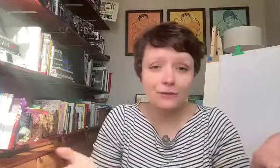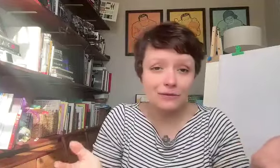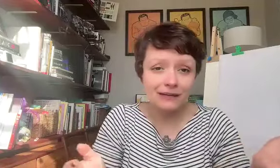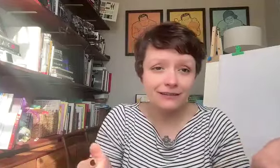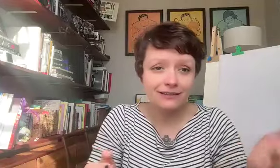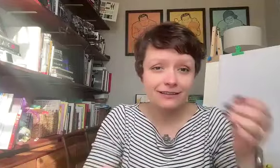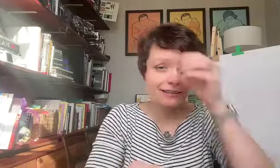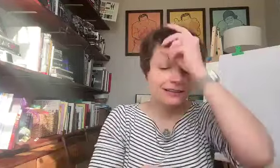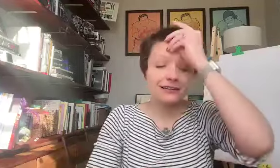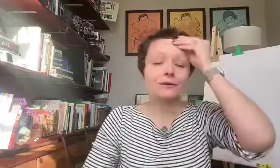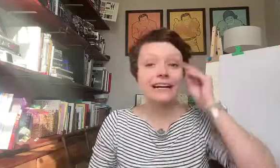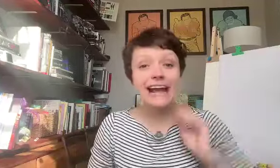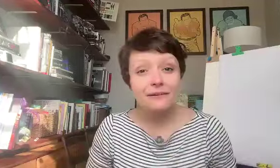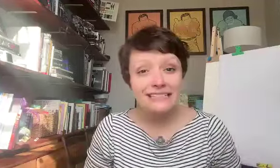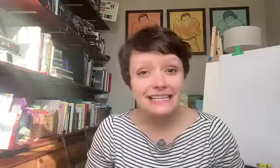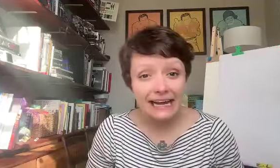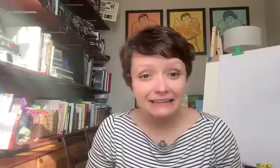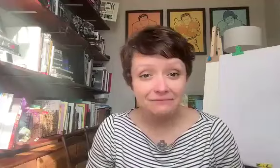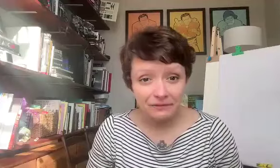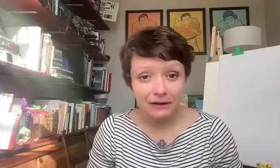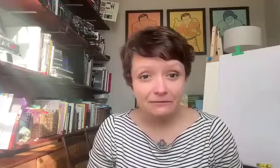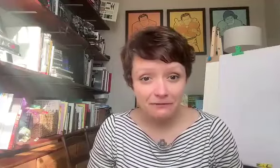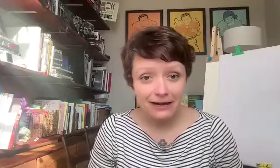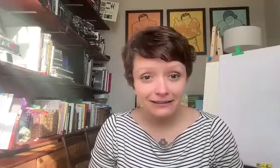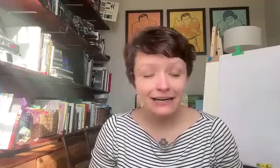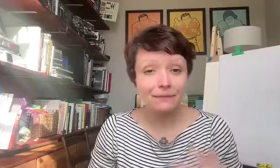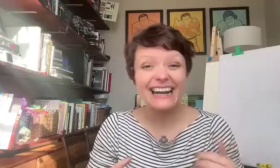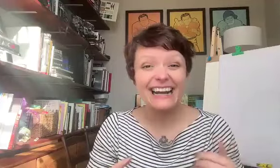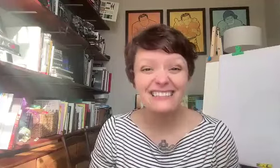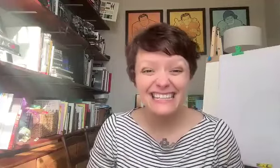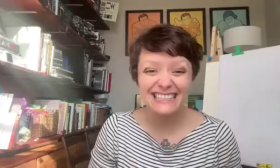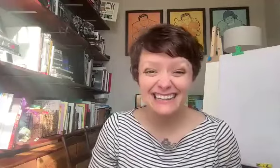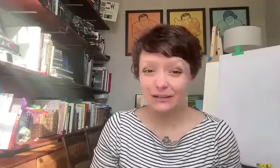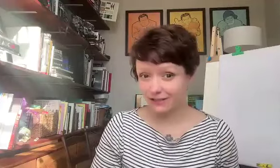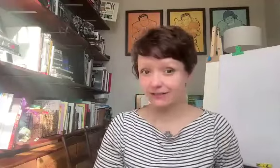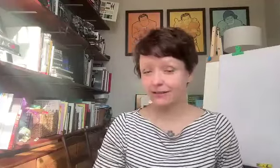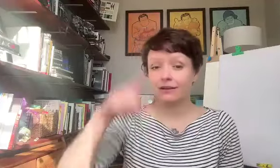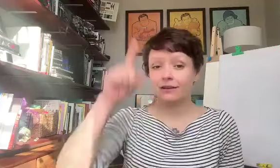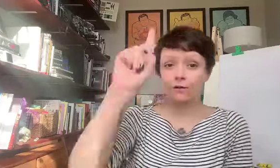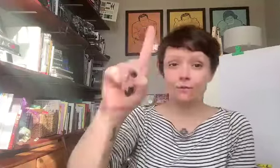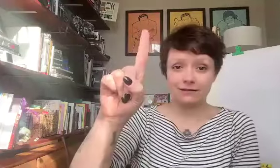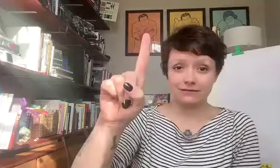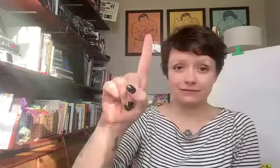with me. We're going to count to 10. Okay, ready? And I'm going to count it in sign language.